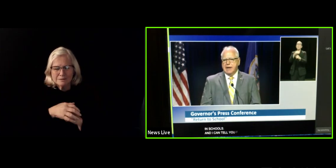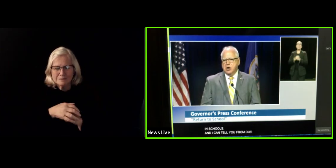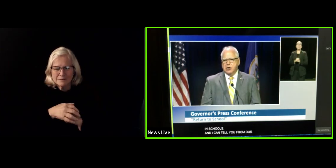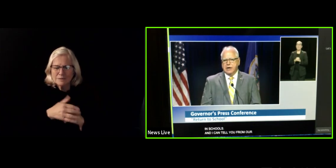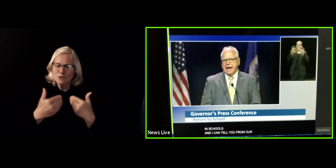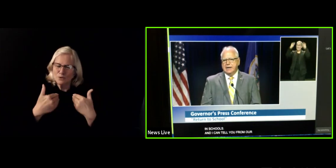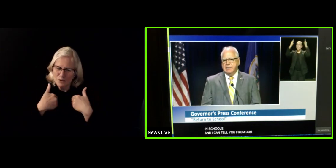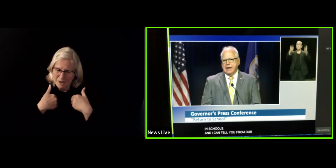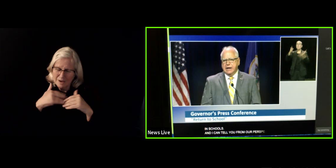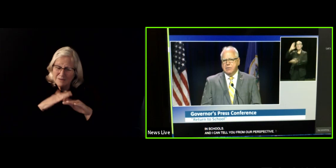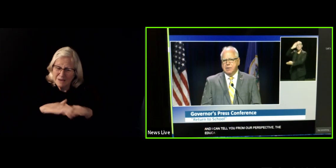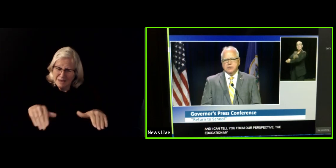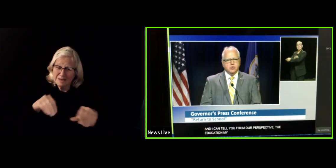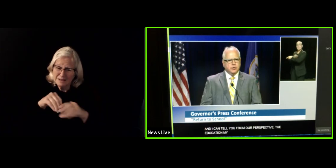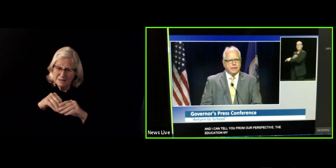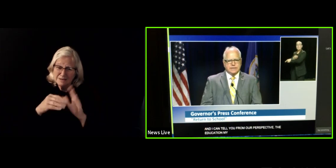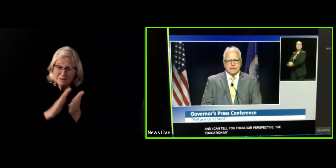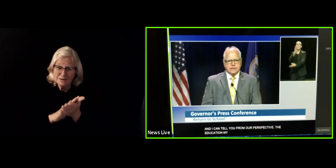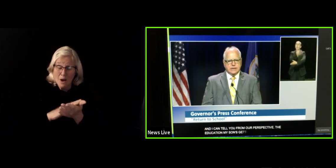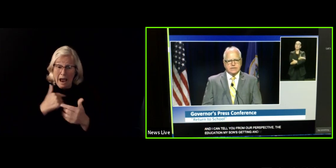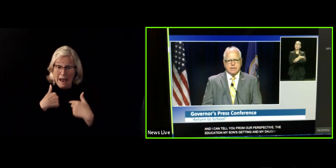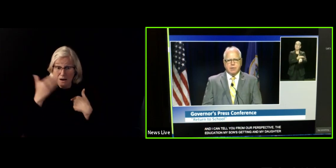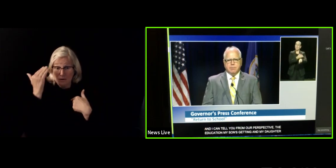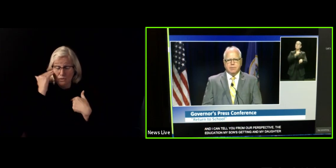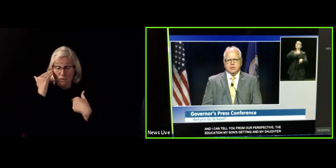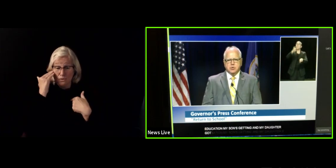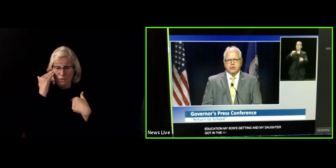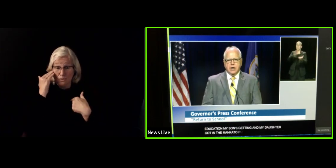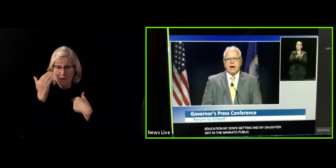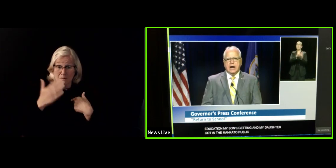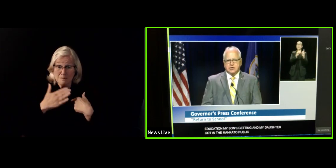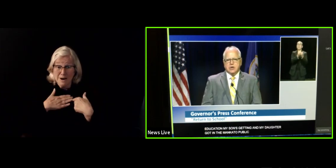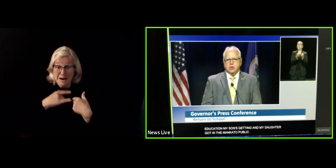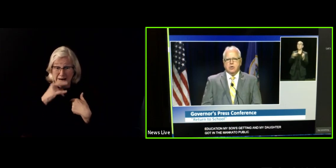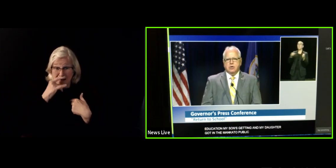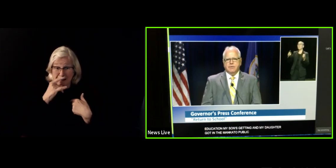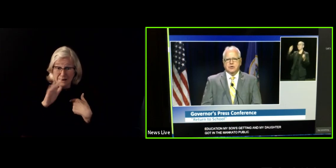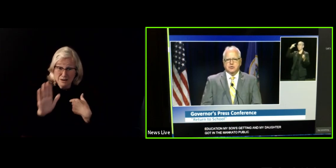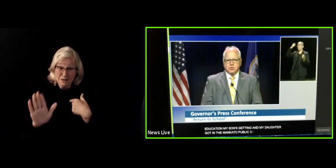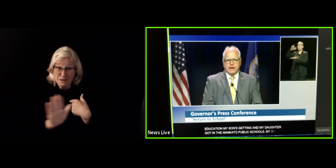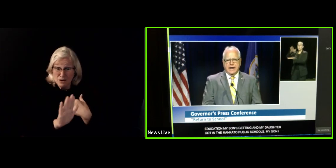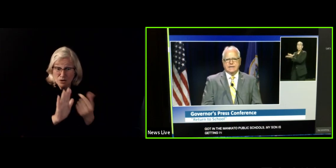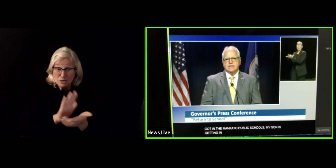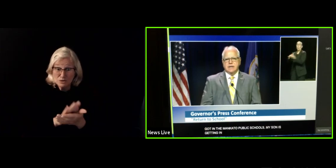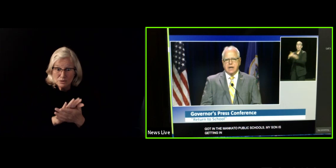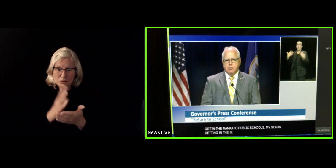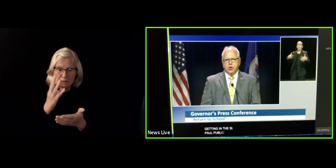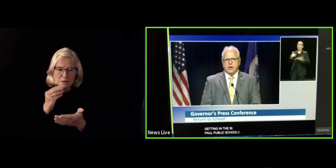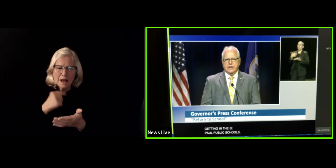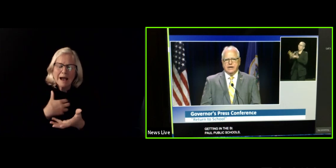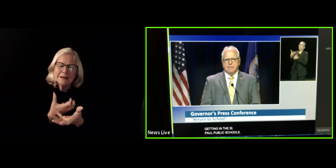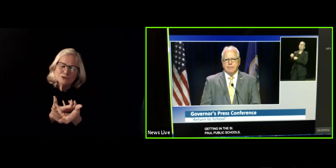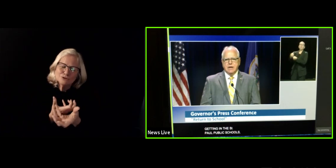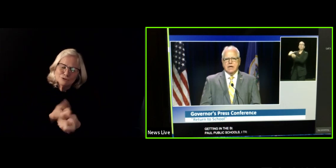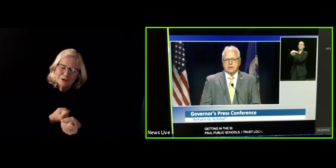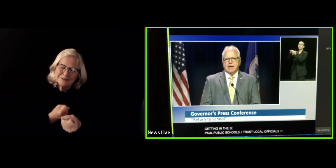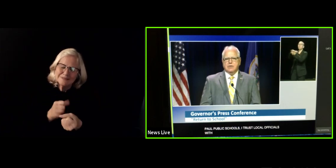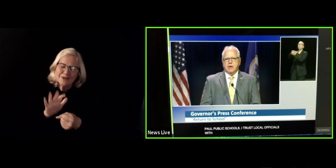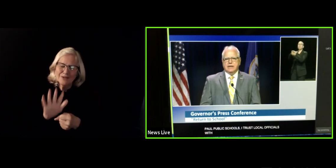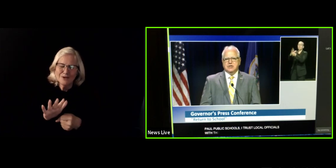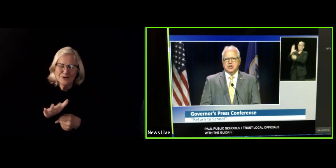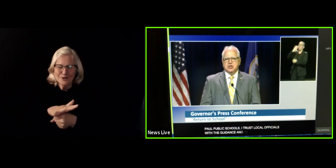my daughter got in the Mankato public schools, my son is getting in the St. Paul public schools. I trust local officials with the guidance and the help we're going to give them to